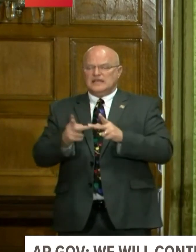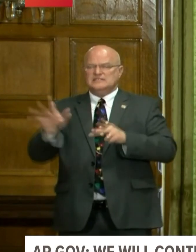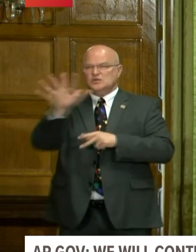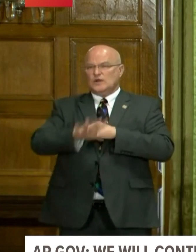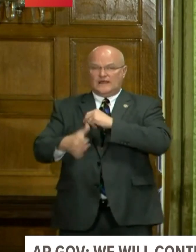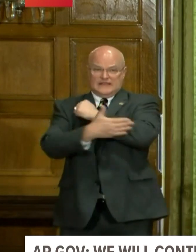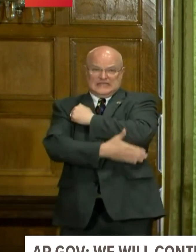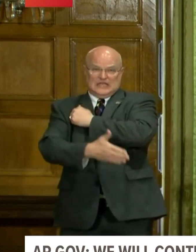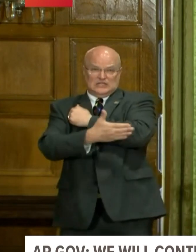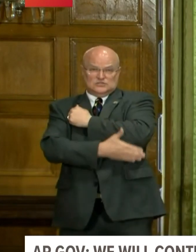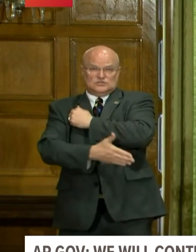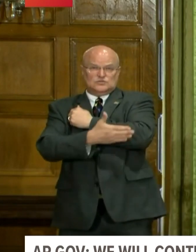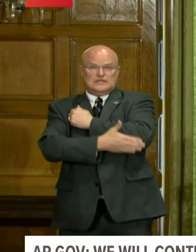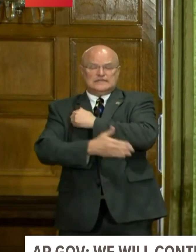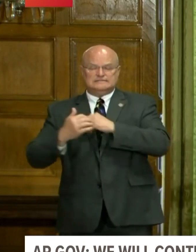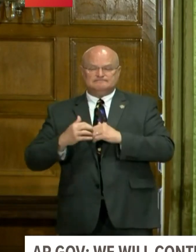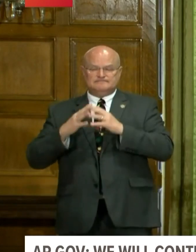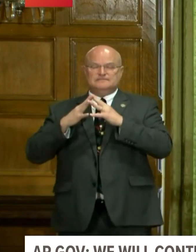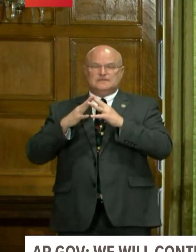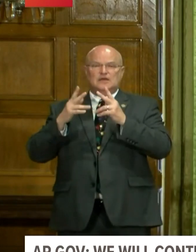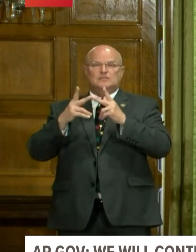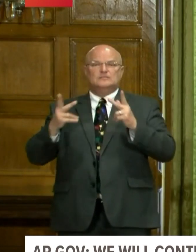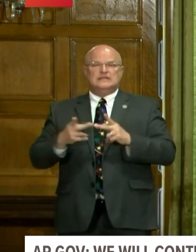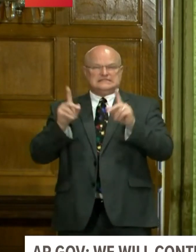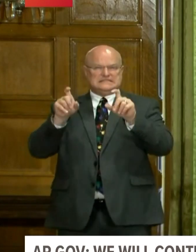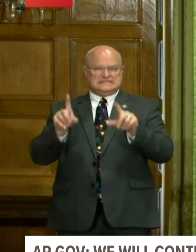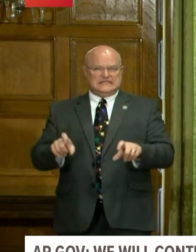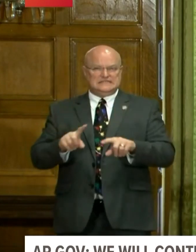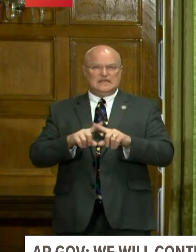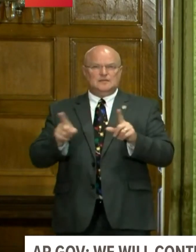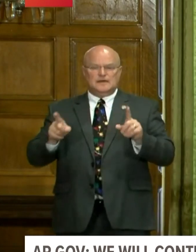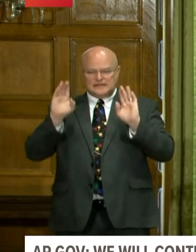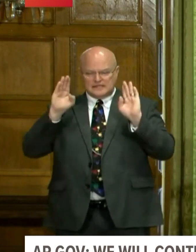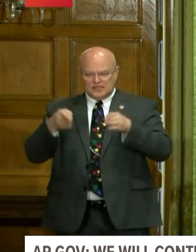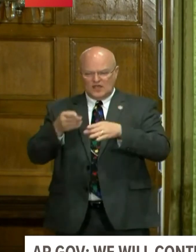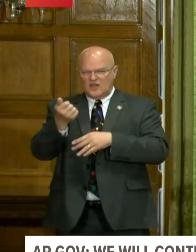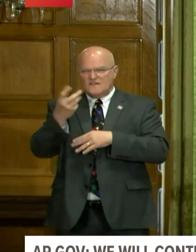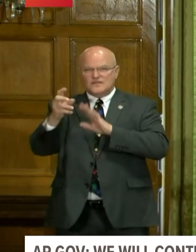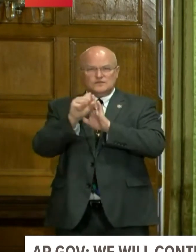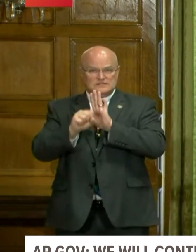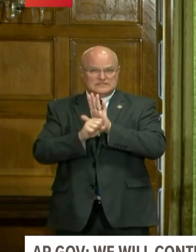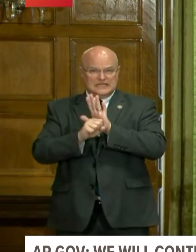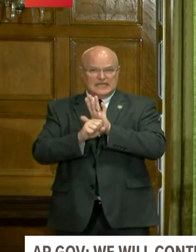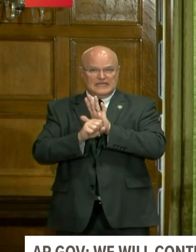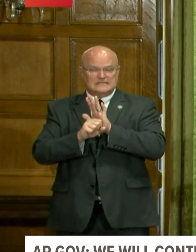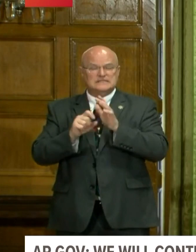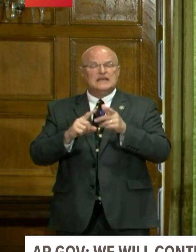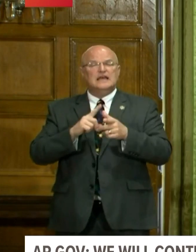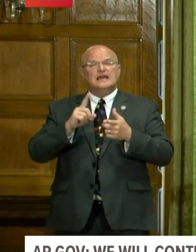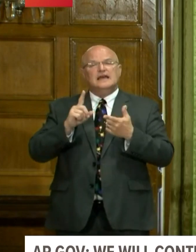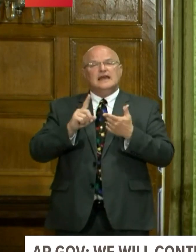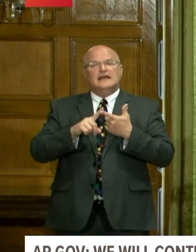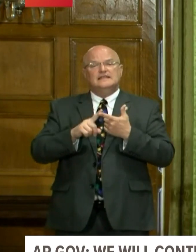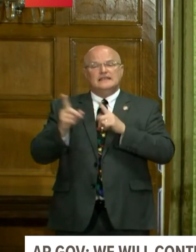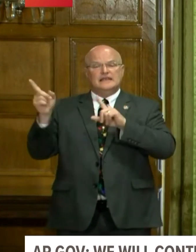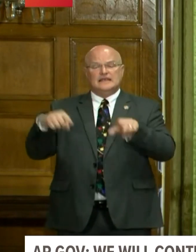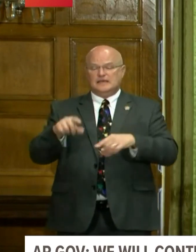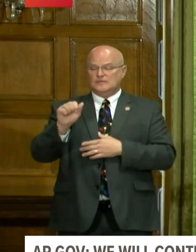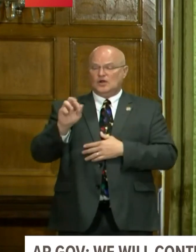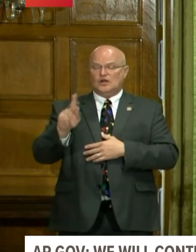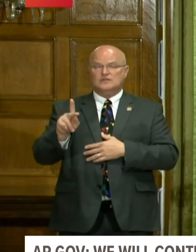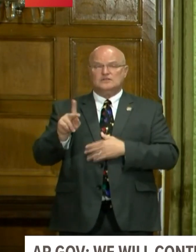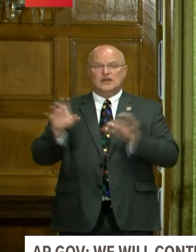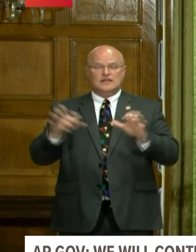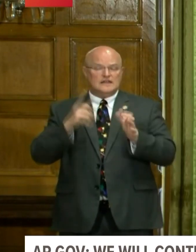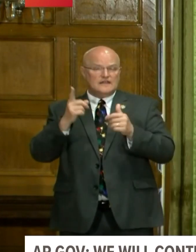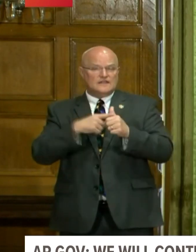the country, and they concentrated on a few states, and then they came to Arkansas and they